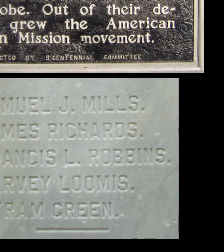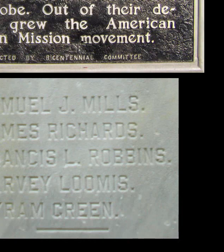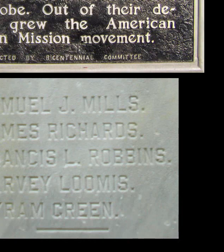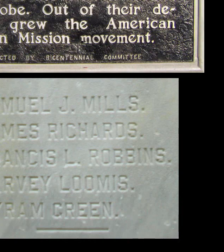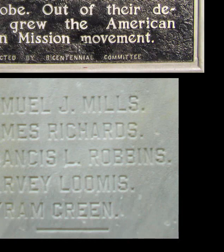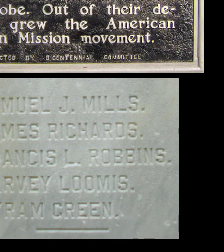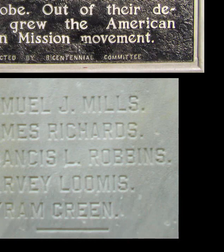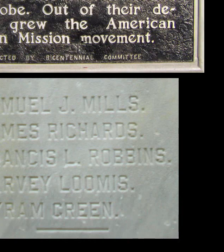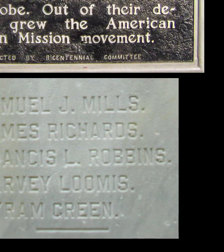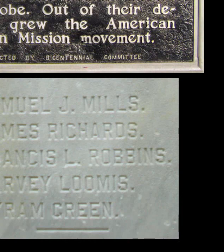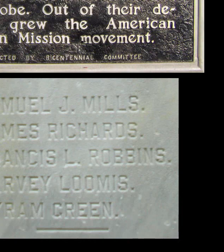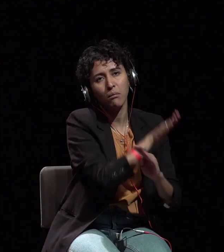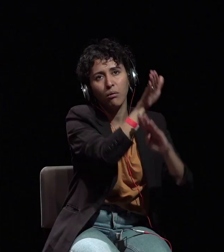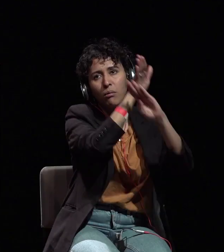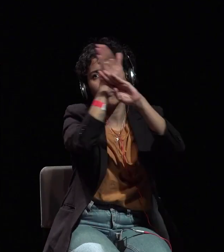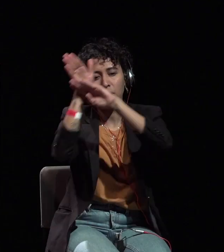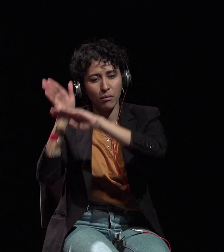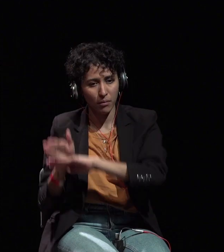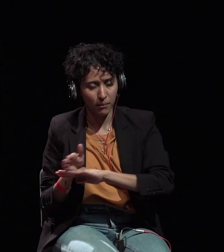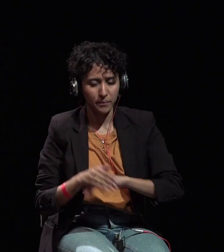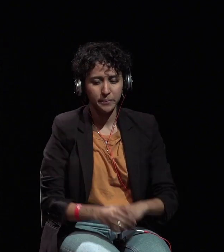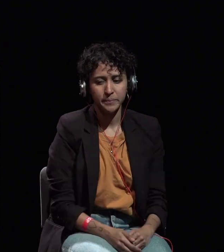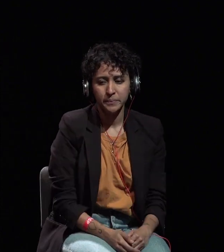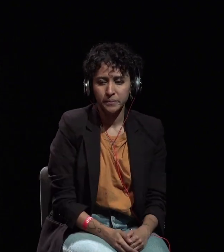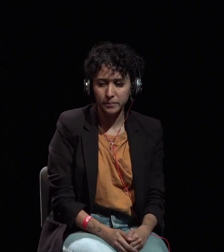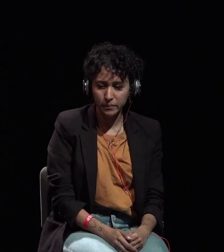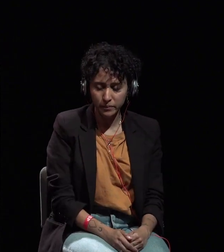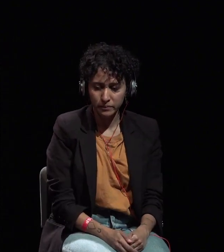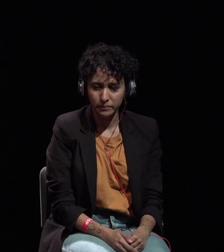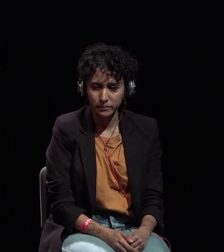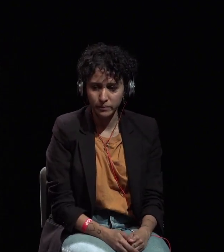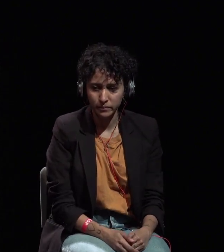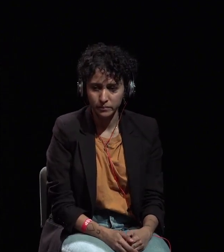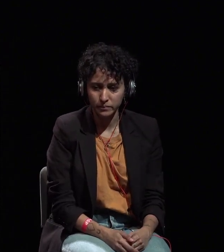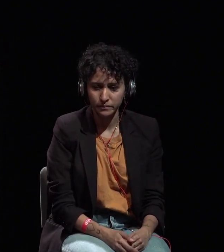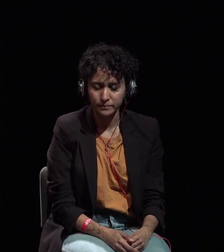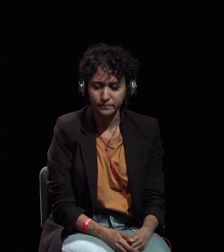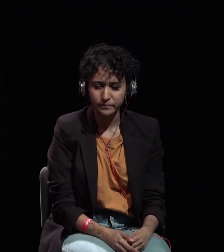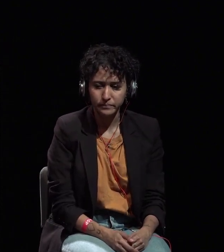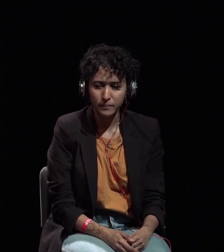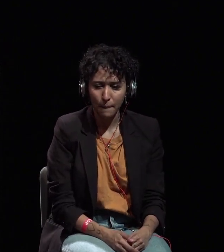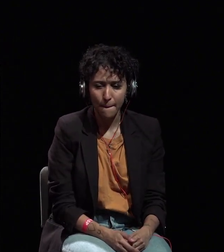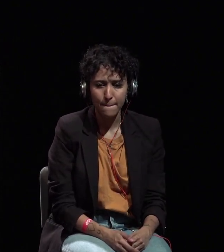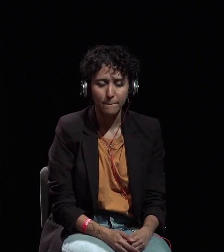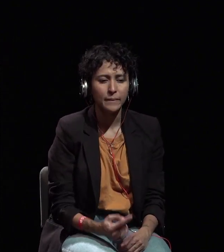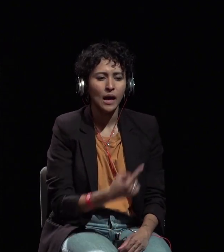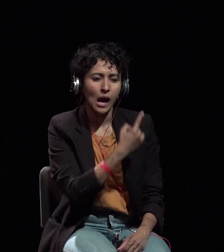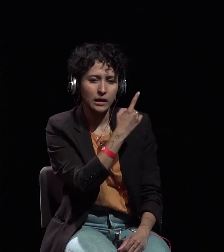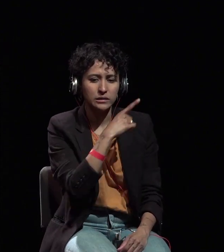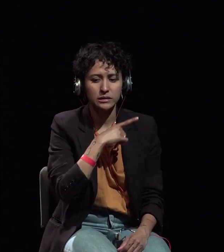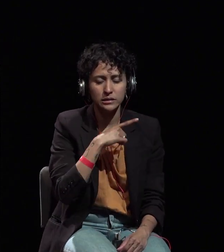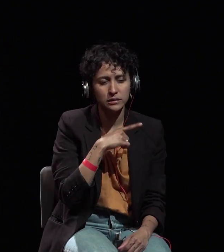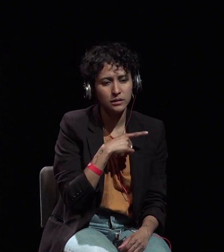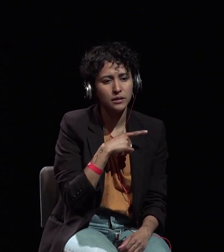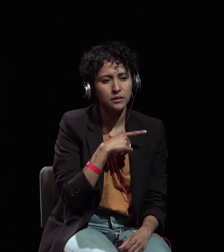1806. This is the only visible trace on our campus of the history that Sonnet and I wanted to